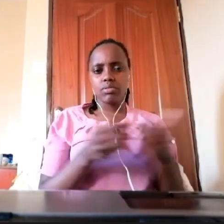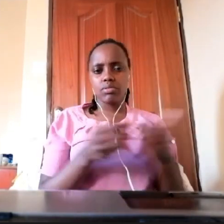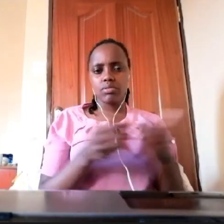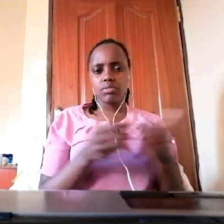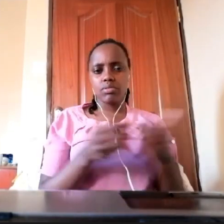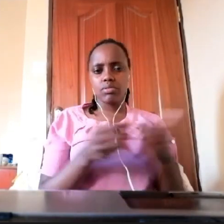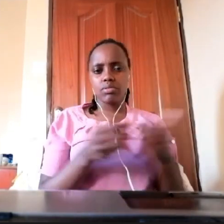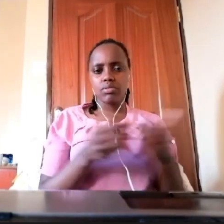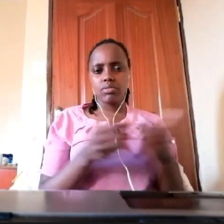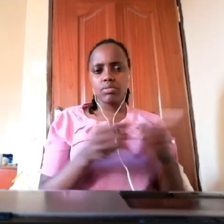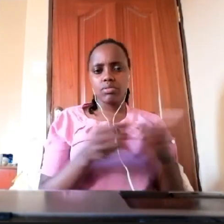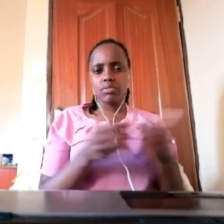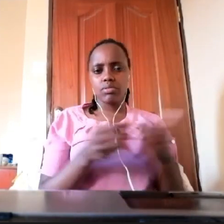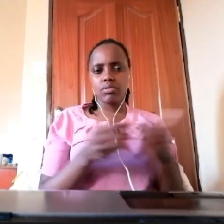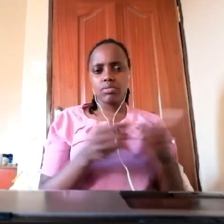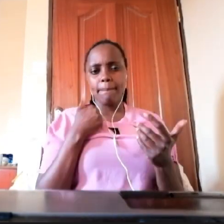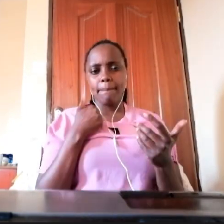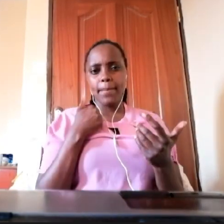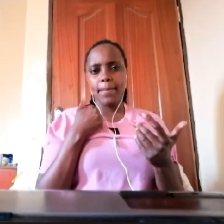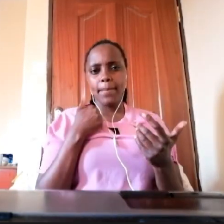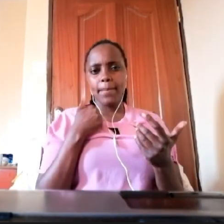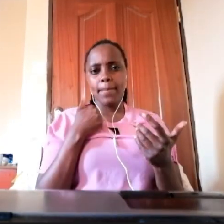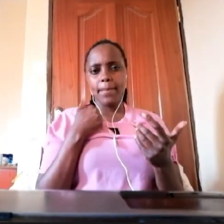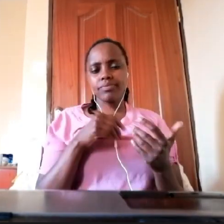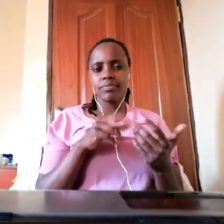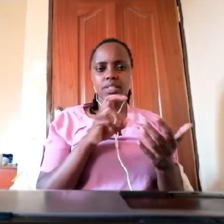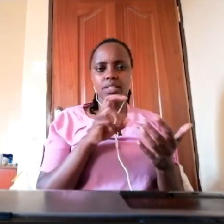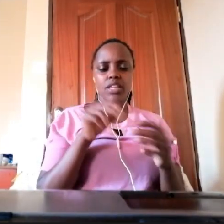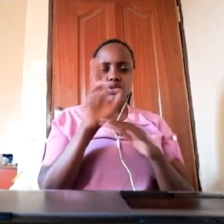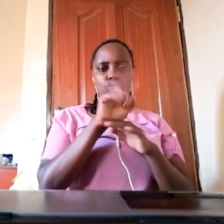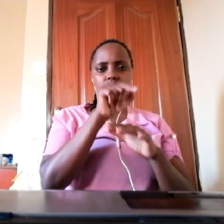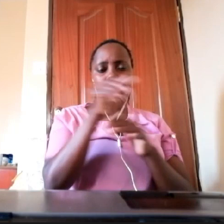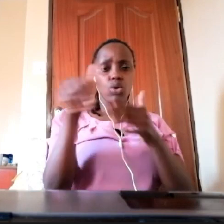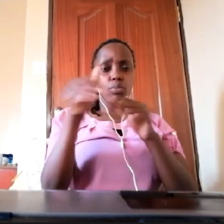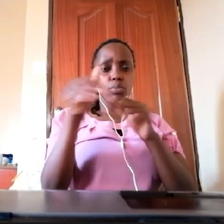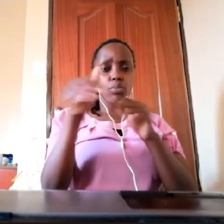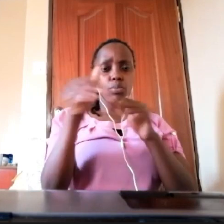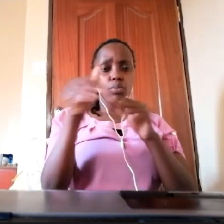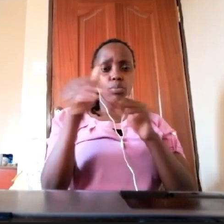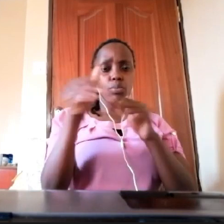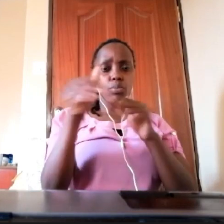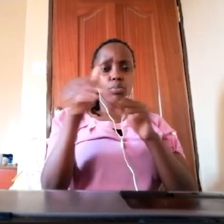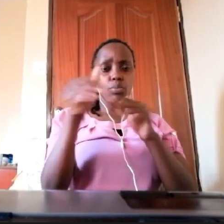taking taking advantage of the opportunity that we have